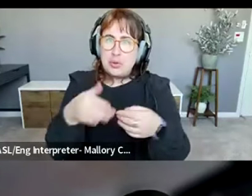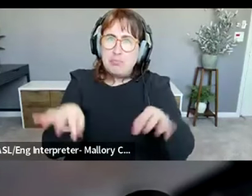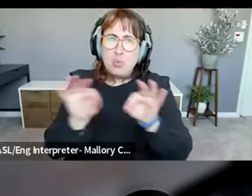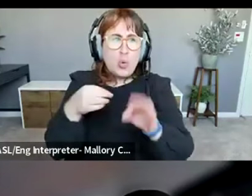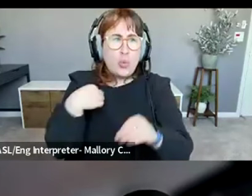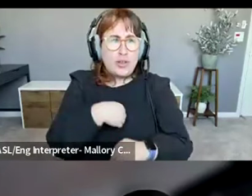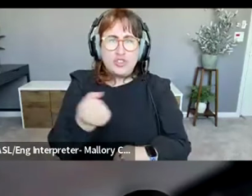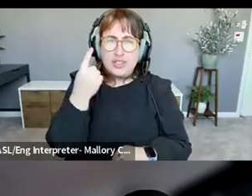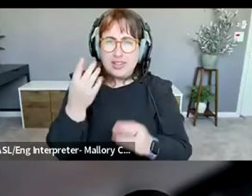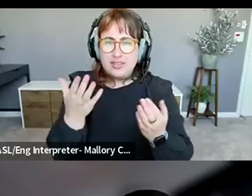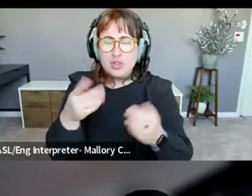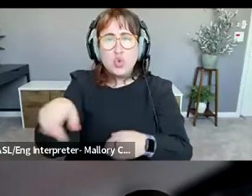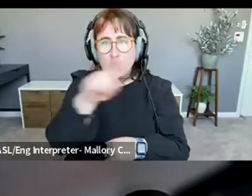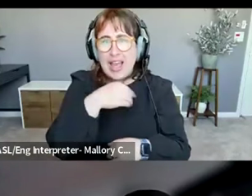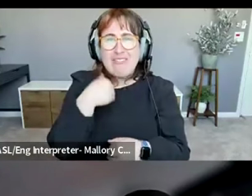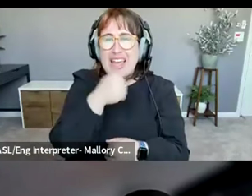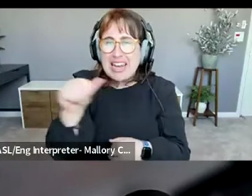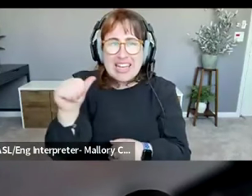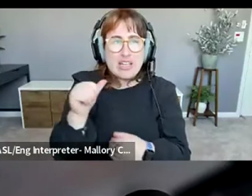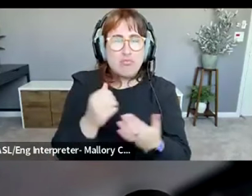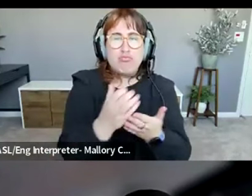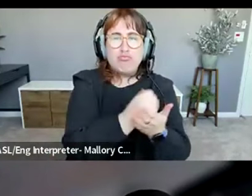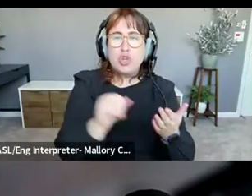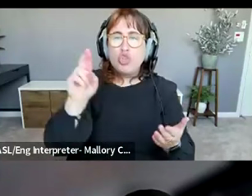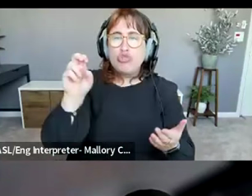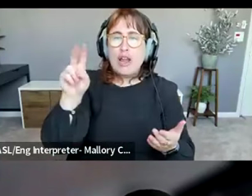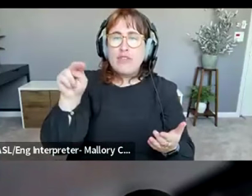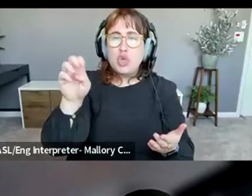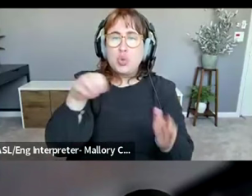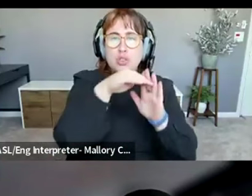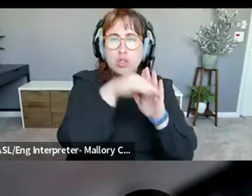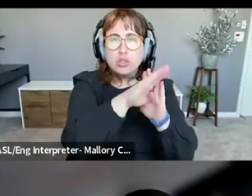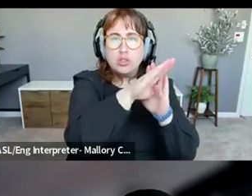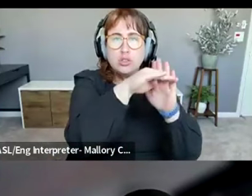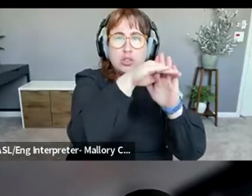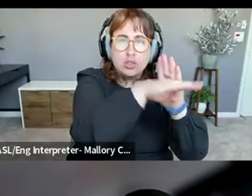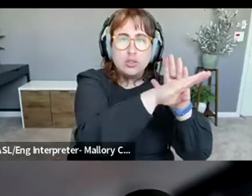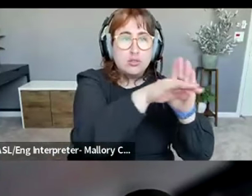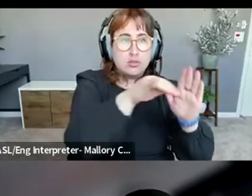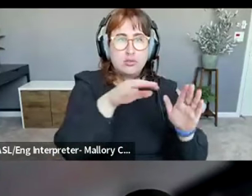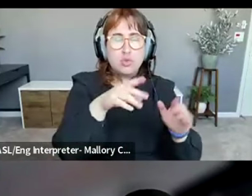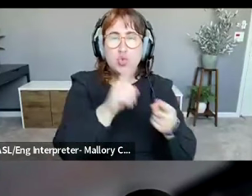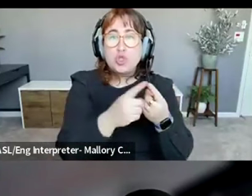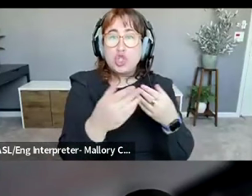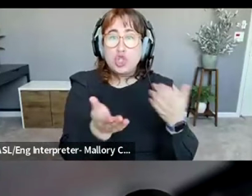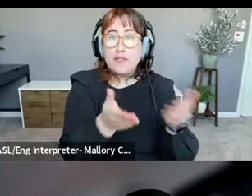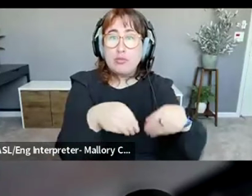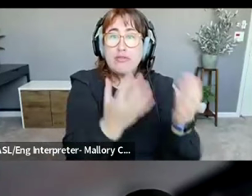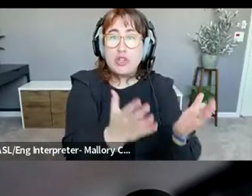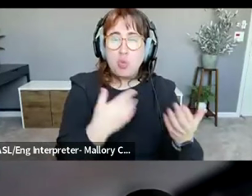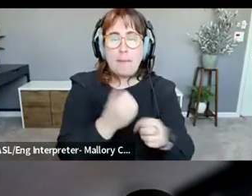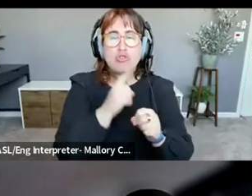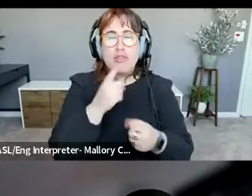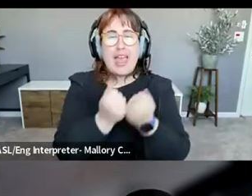extremely impactful when you guys have any like revenue dips and things like that to the service provision. And so we just want to make